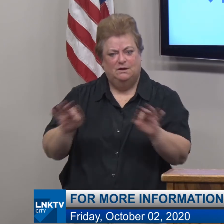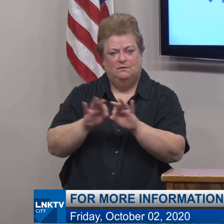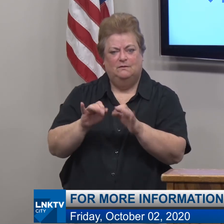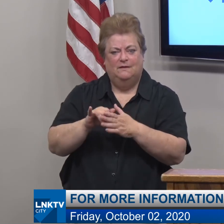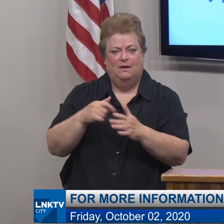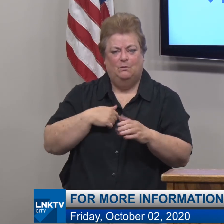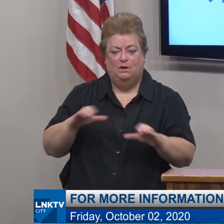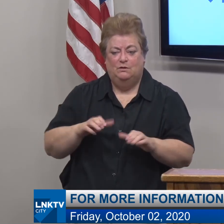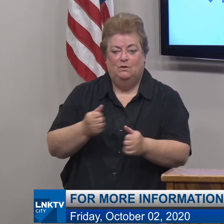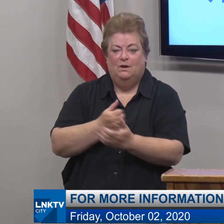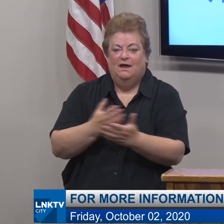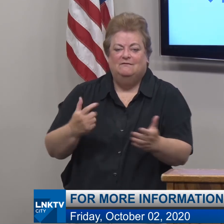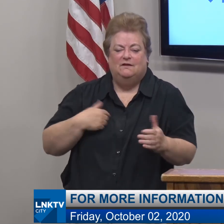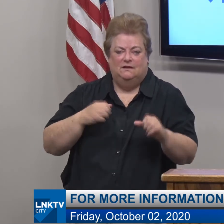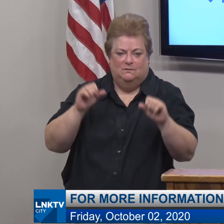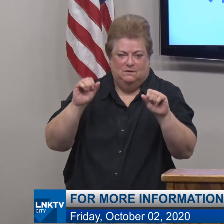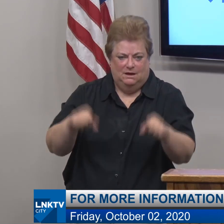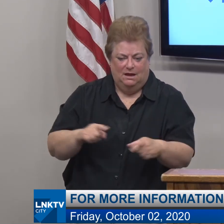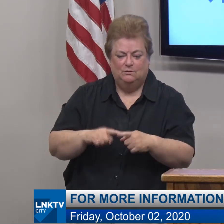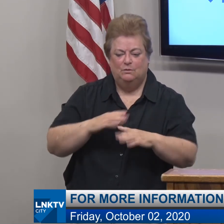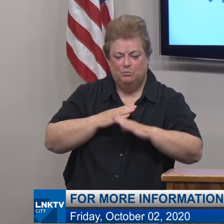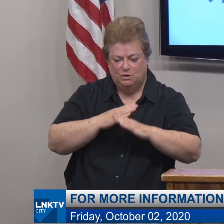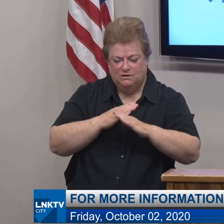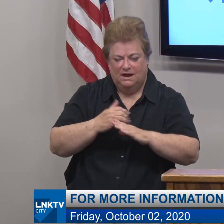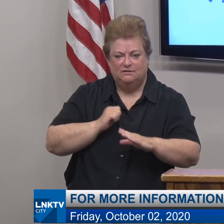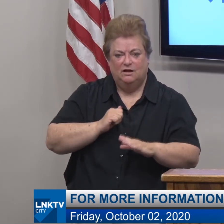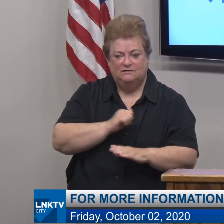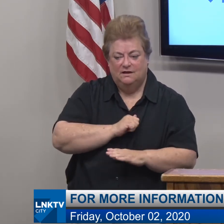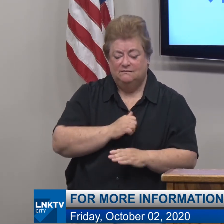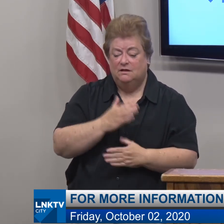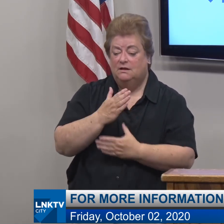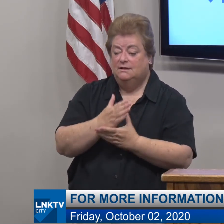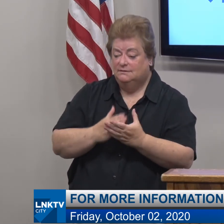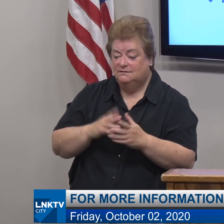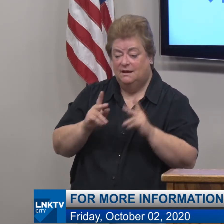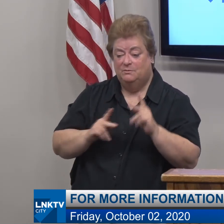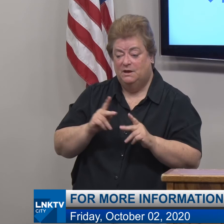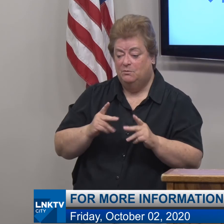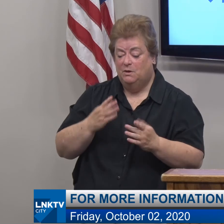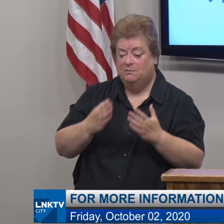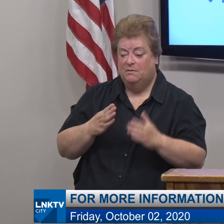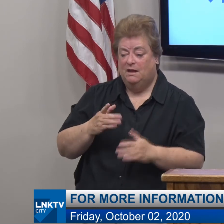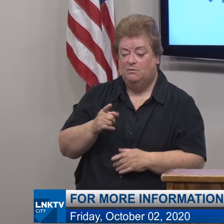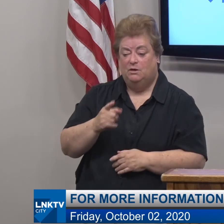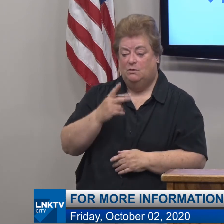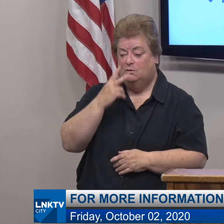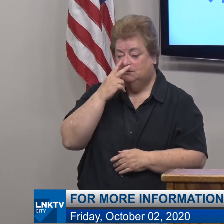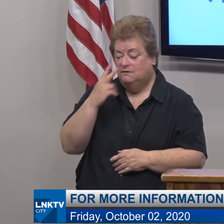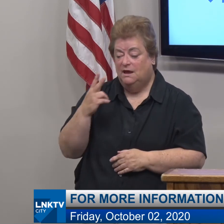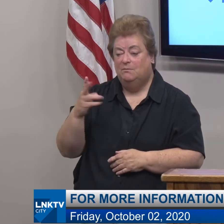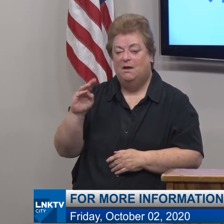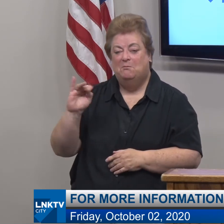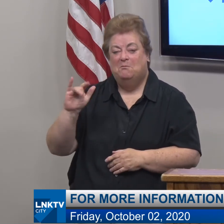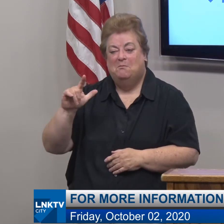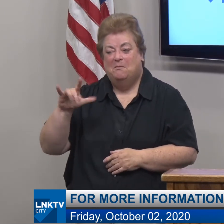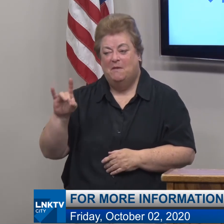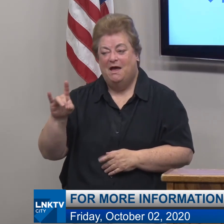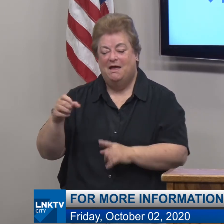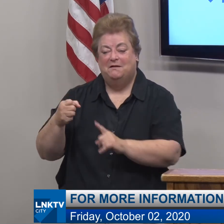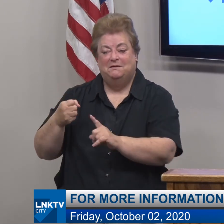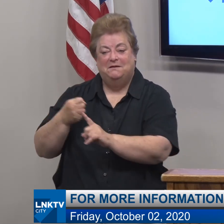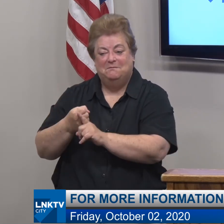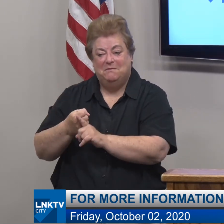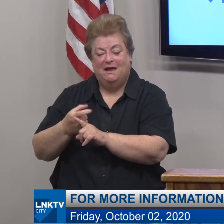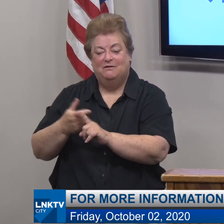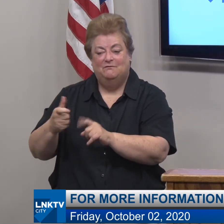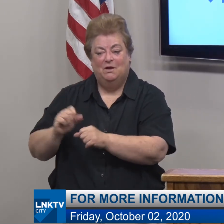we can to protect ourselves. Yes, some people seem maybe on the dosing have a milder impact